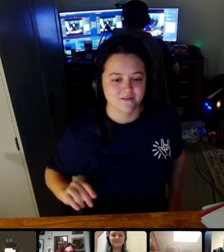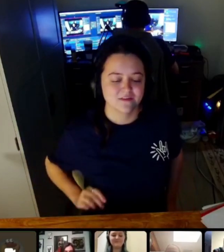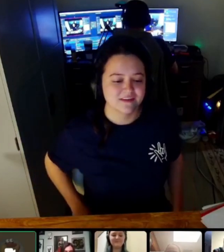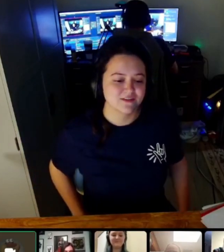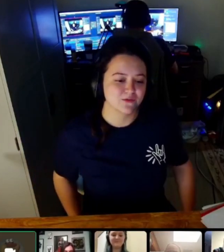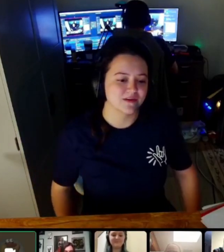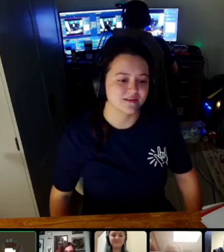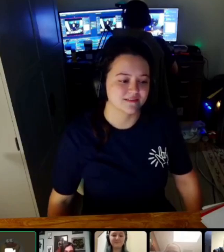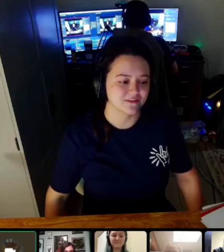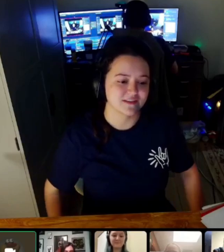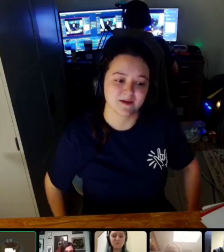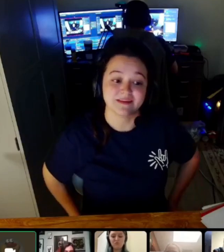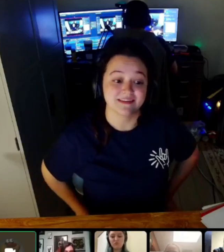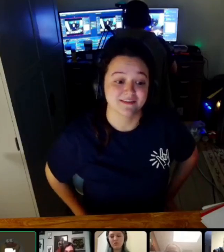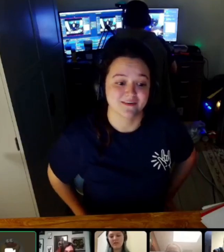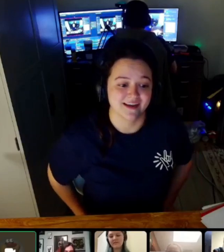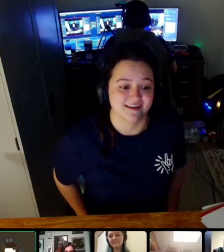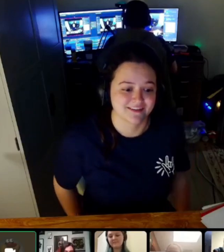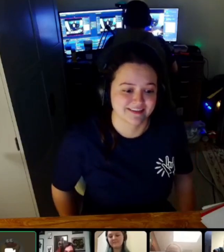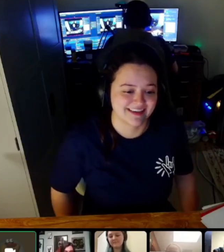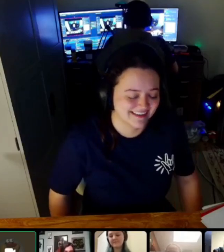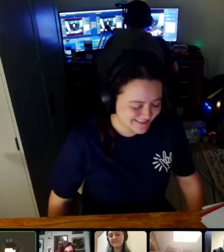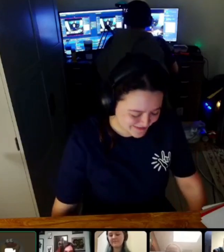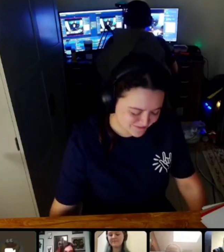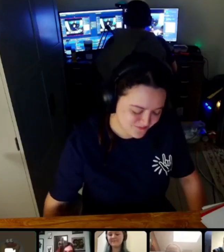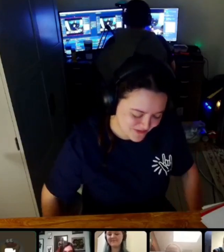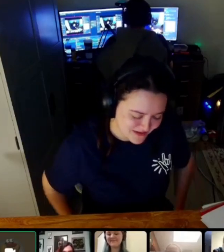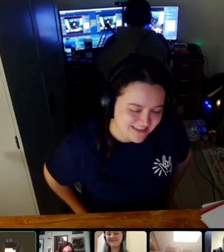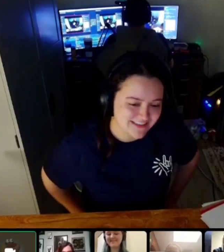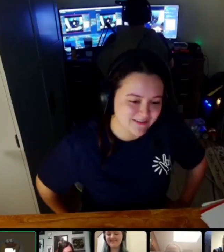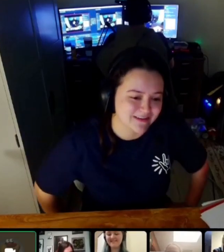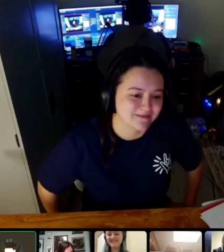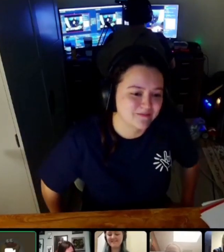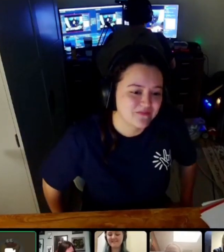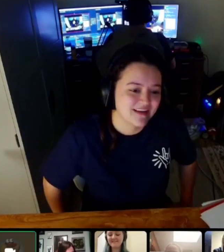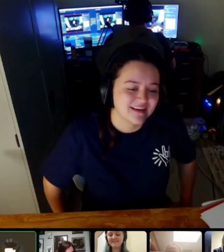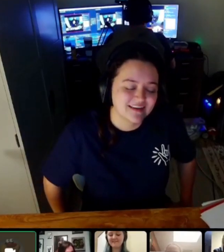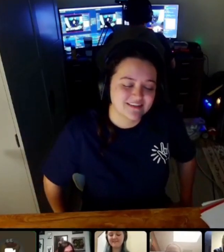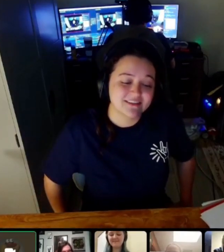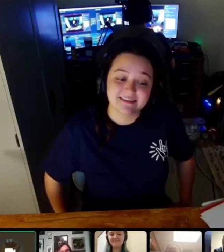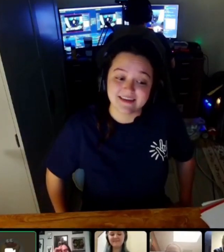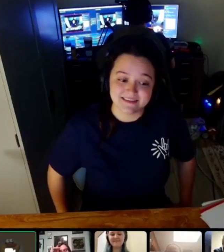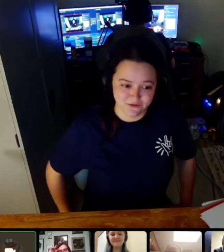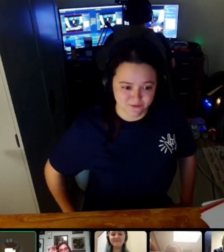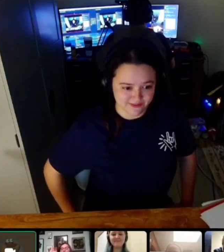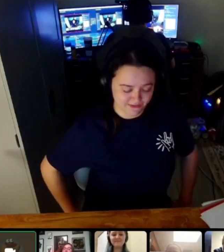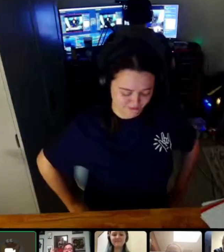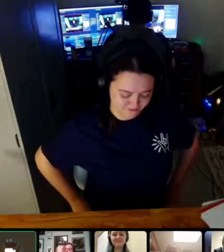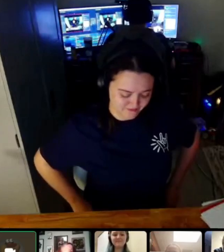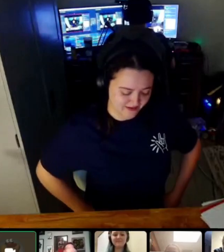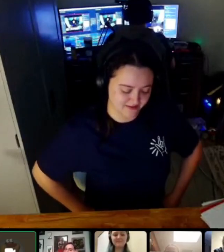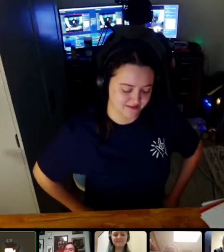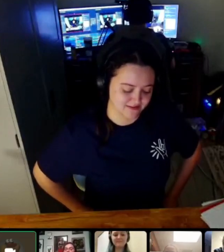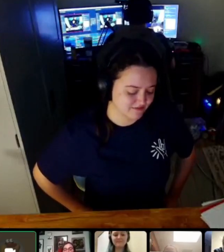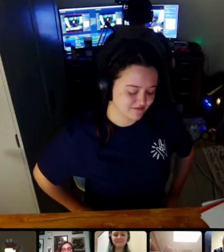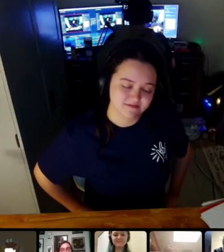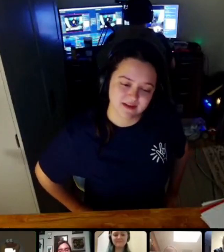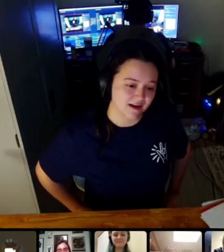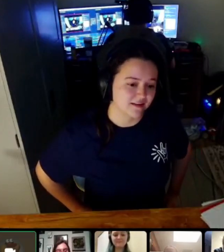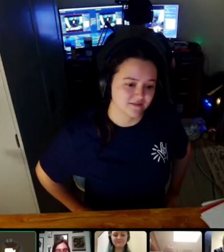Funny story that just happened yesterday, actually. My student, she's an ASL 3 student, and I love this